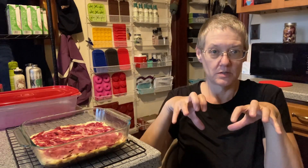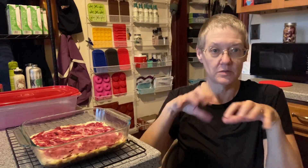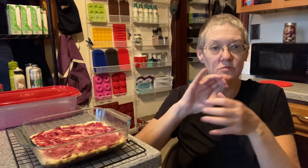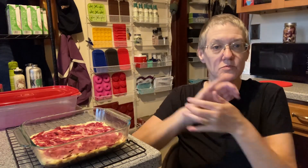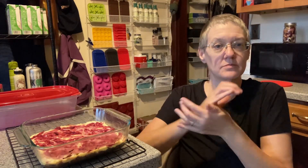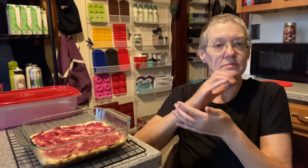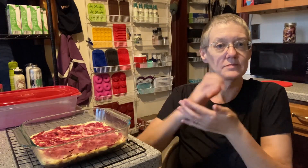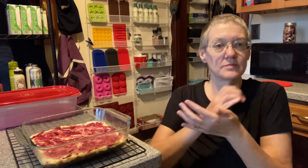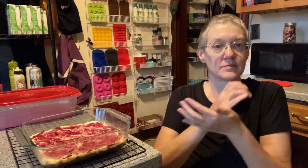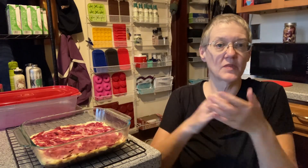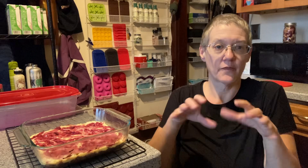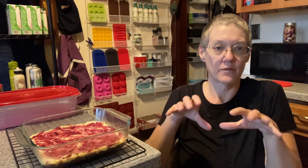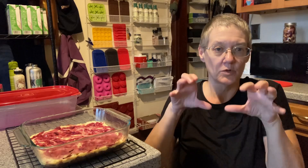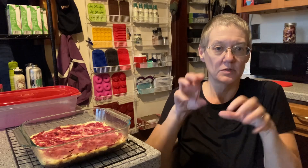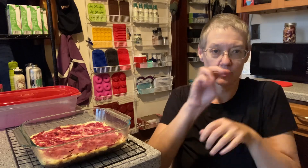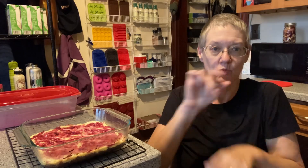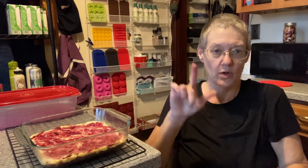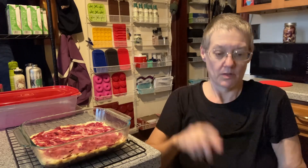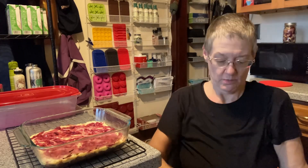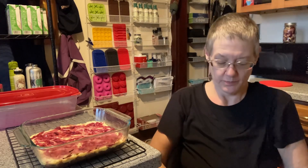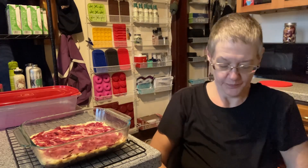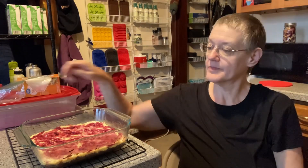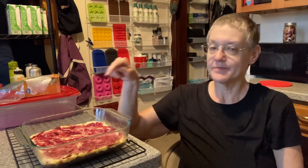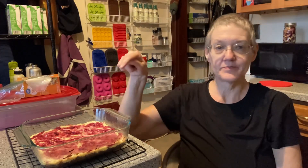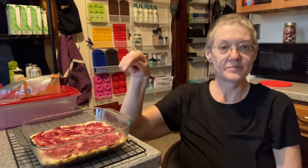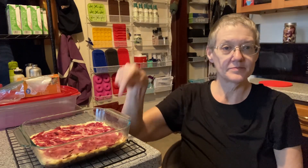freezer. Cheesecake freezes really well.